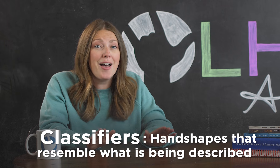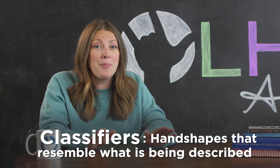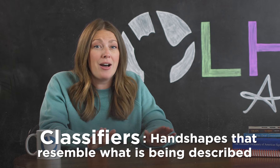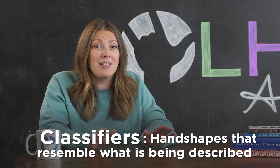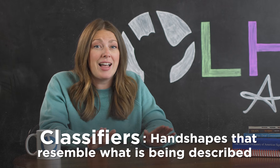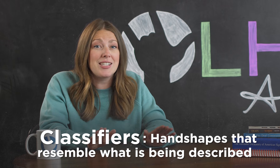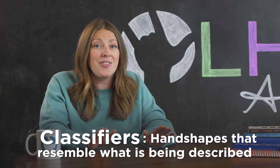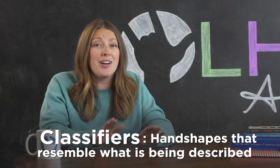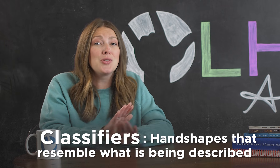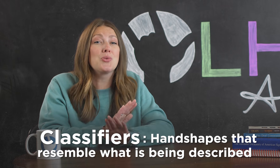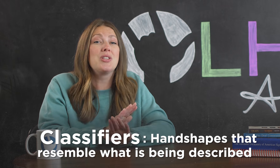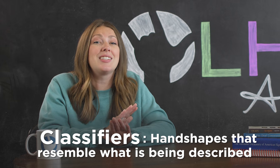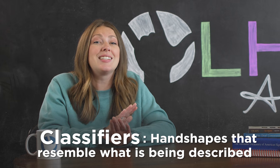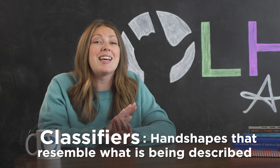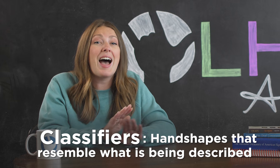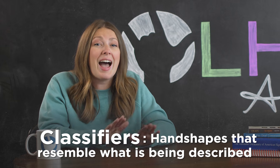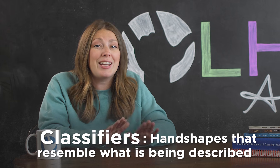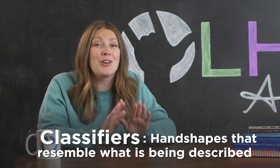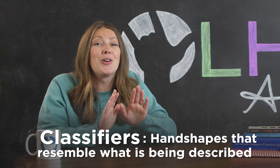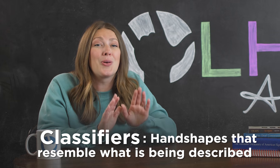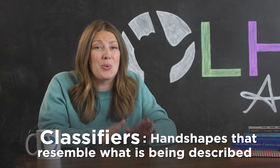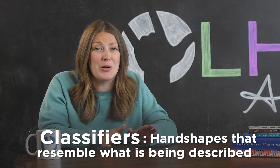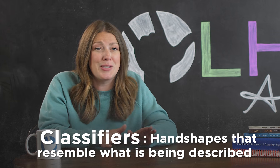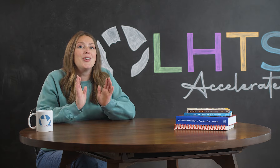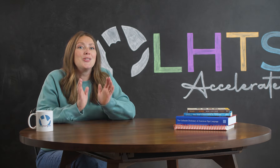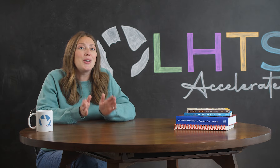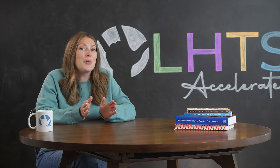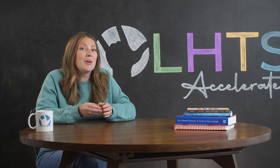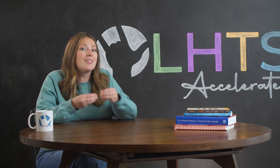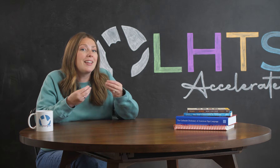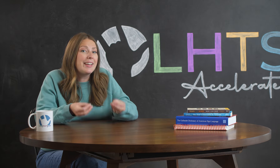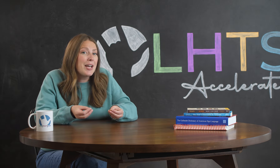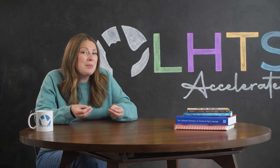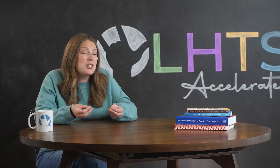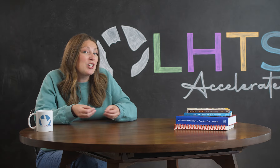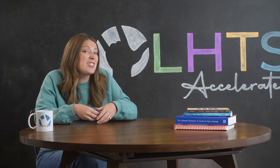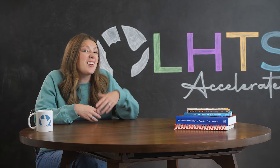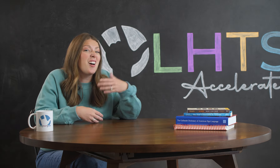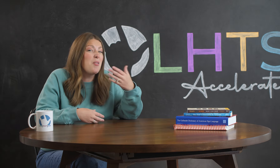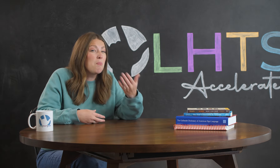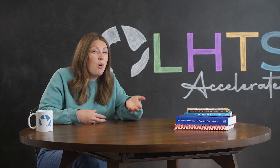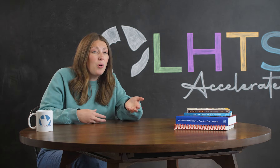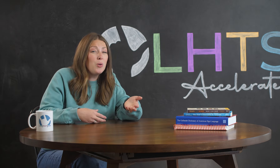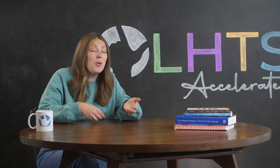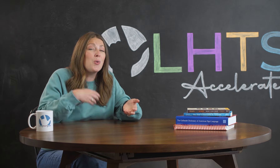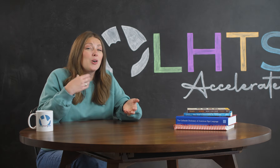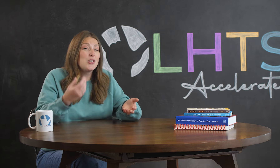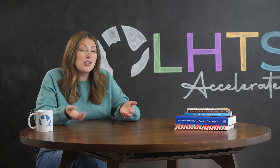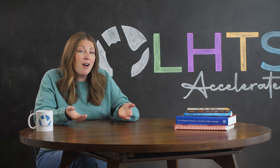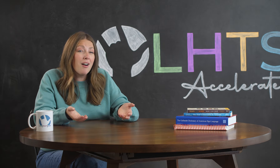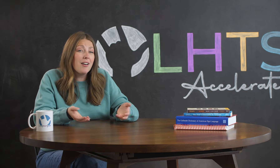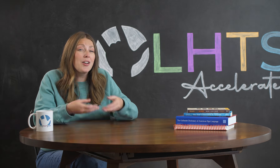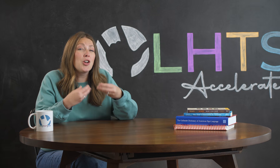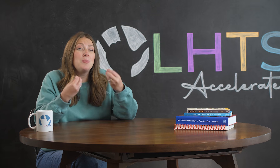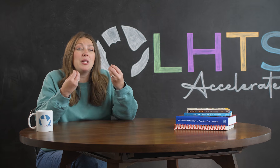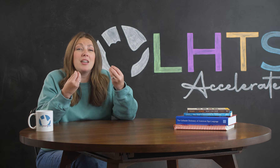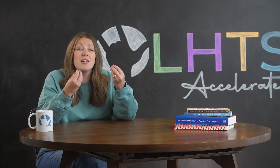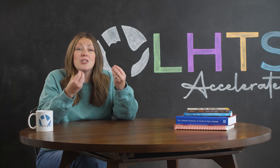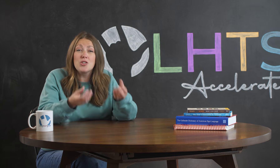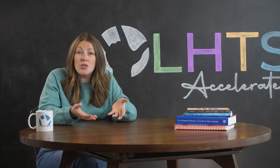about classifiers through this entire course. So, like I mentioned, a mole or a scar could be